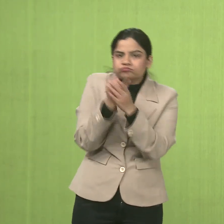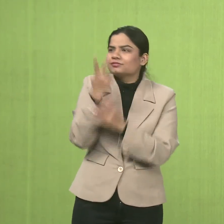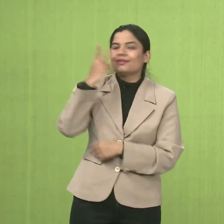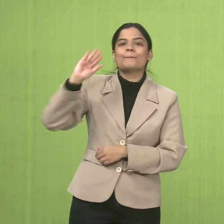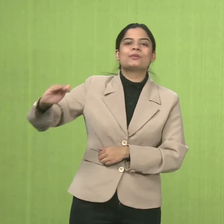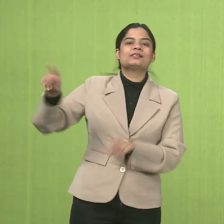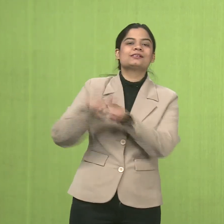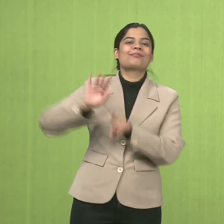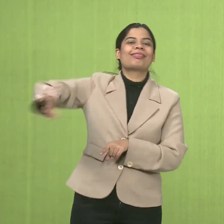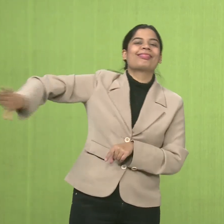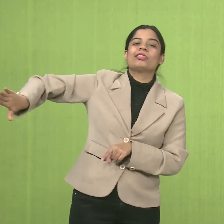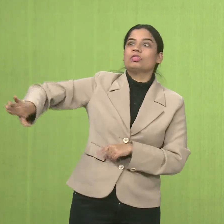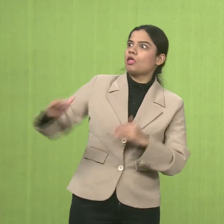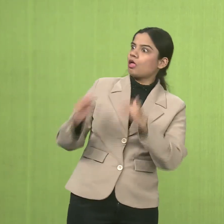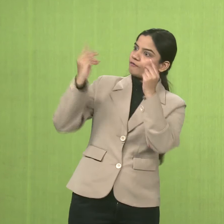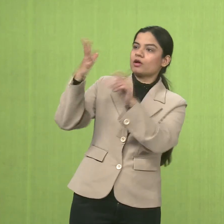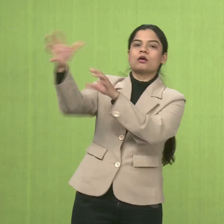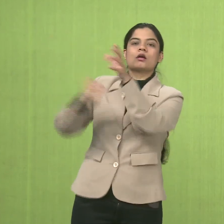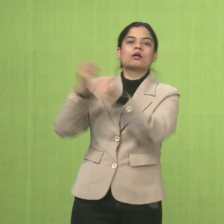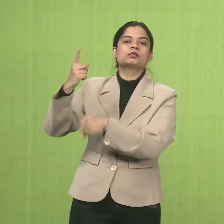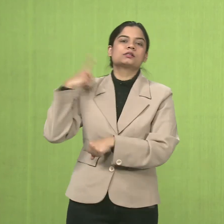rather than the one who are late matured.